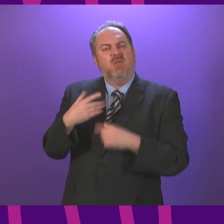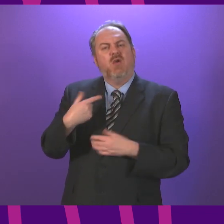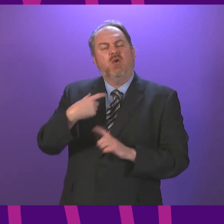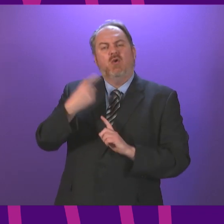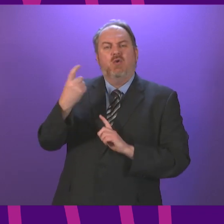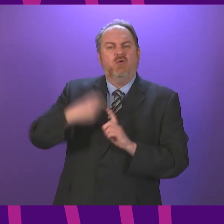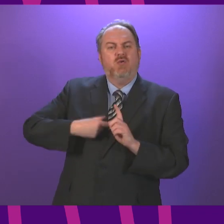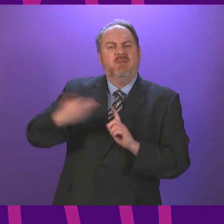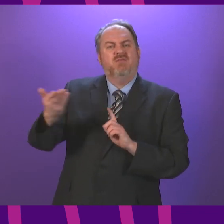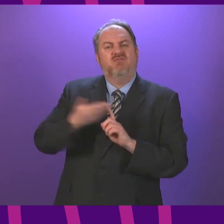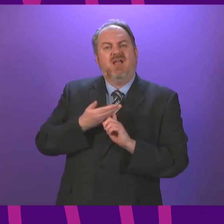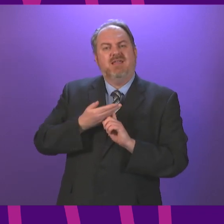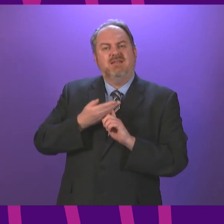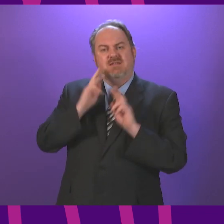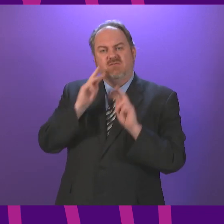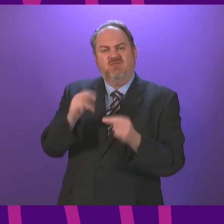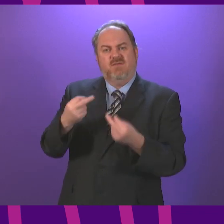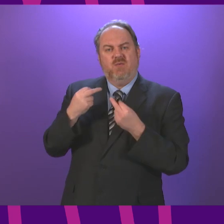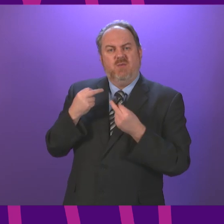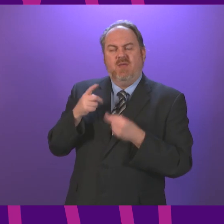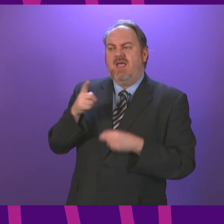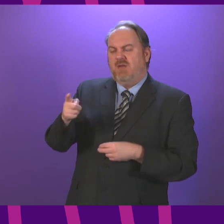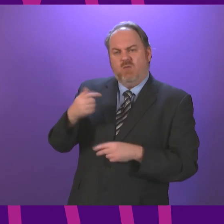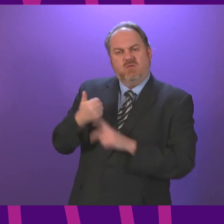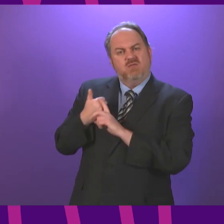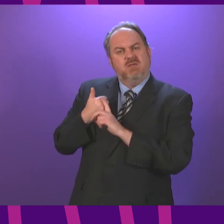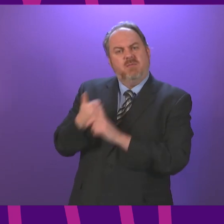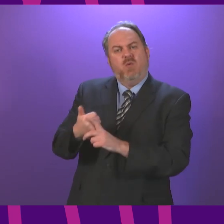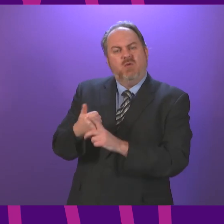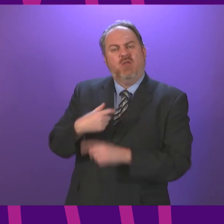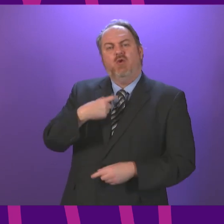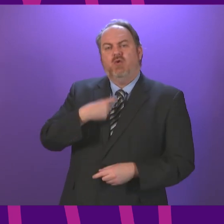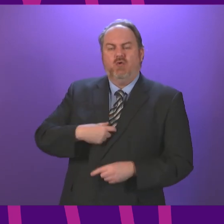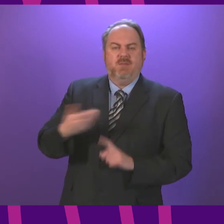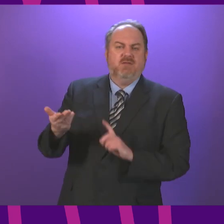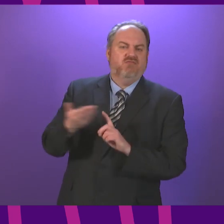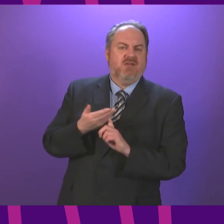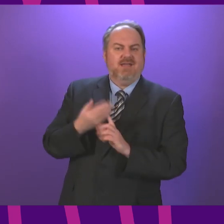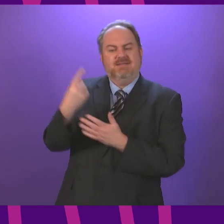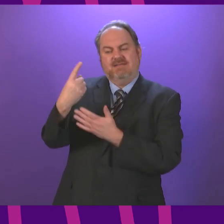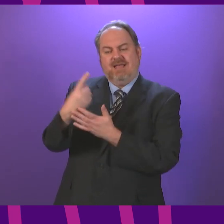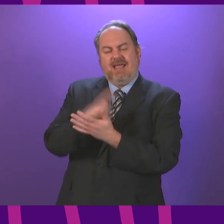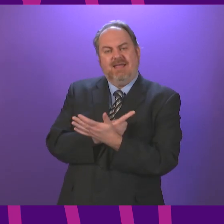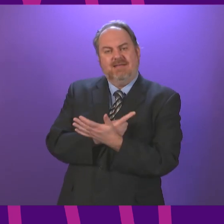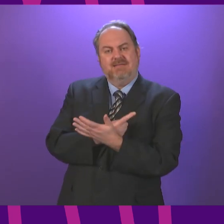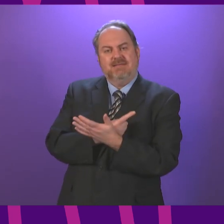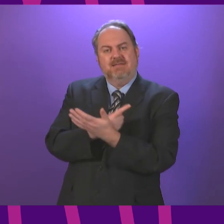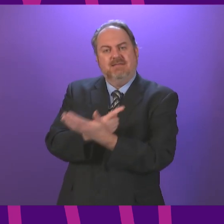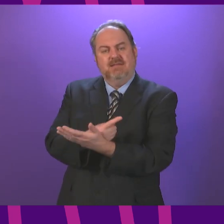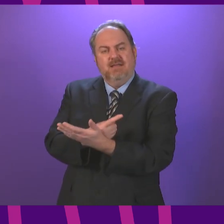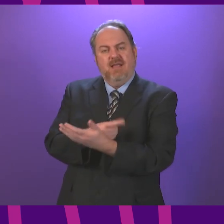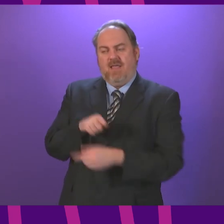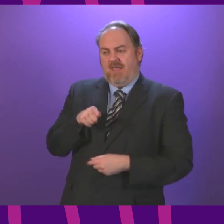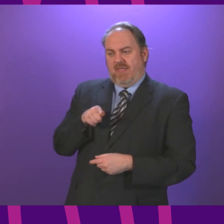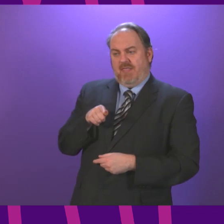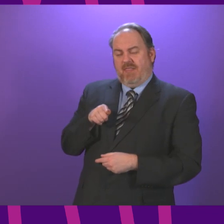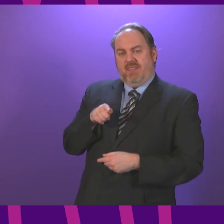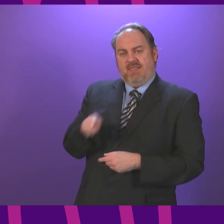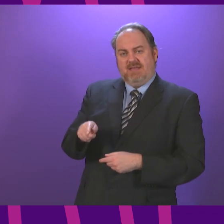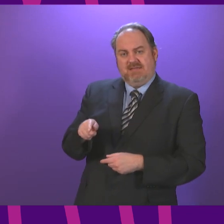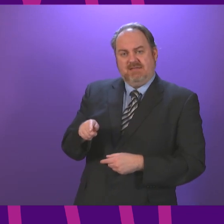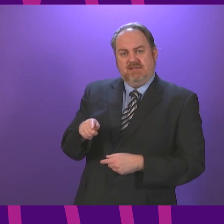and will strongly oppose any attempt to weaken the Human Rights Act. Rather than ripping up the Human Rights Act, a move which has been criticised by